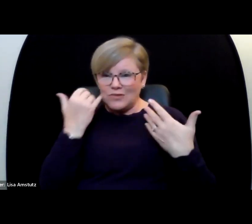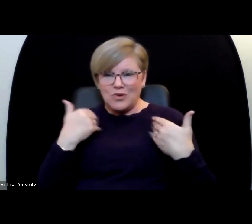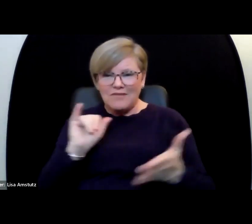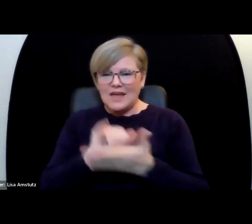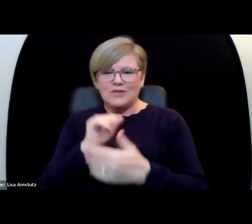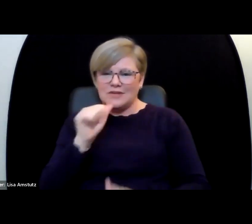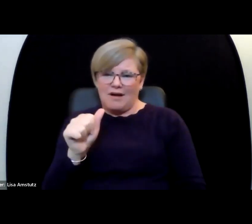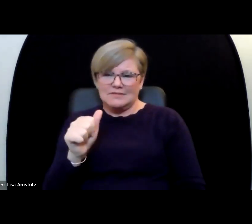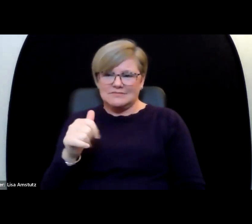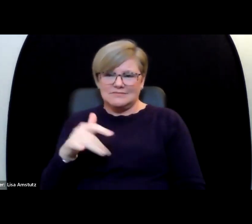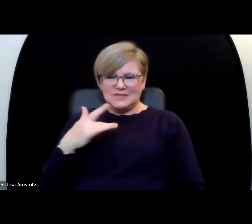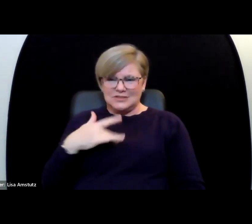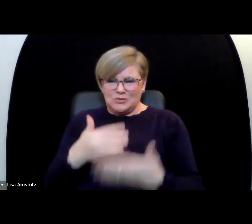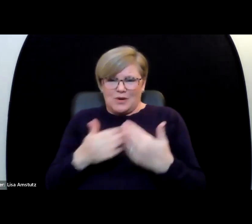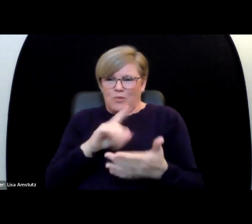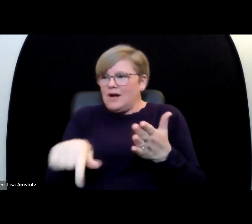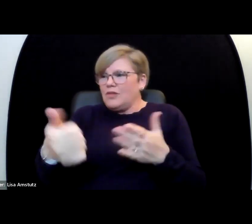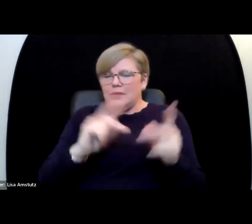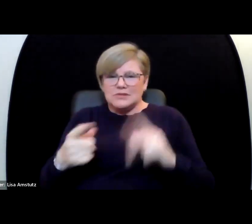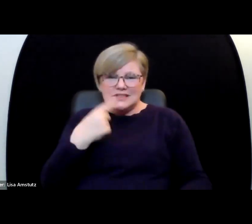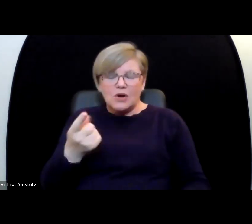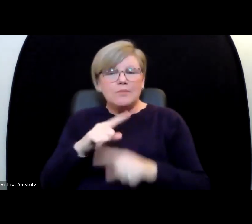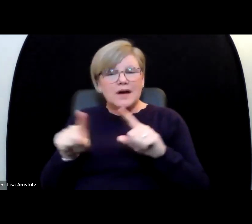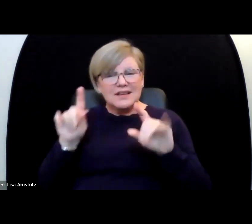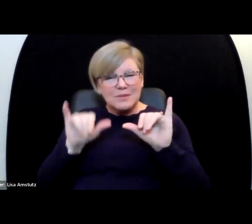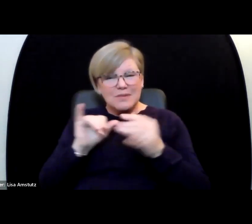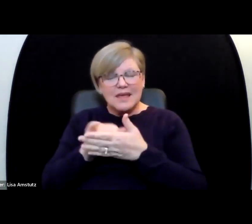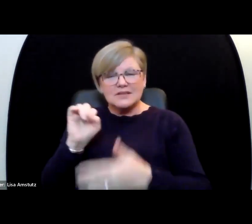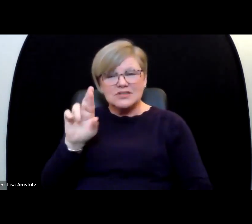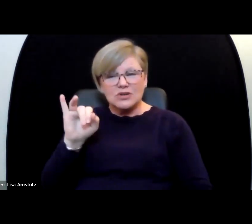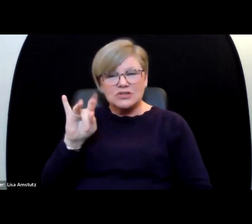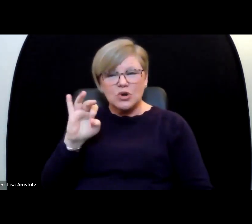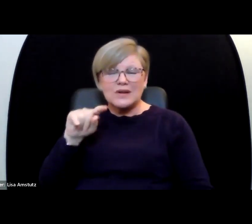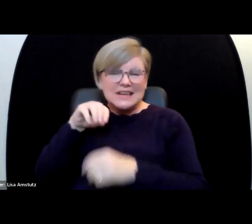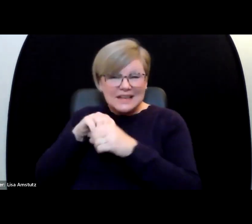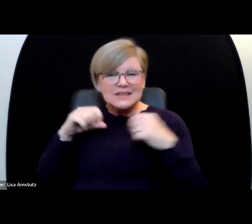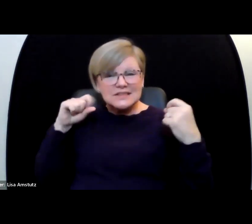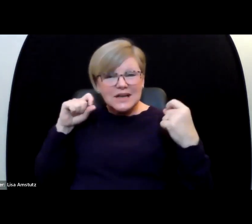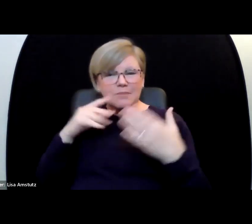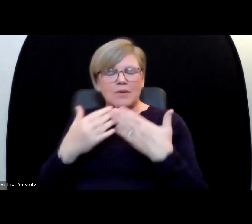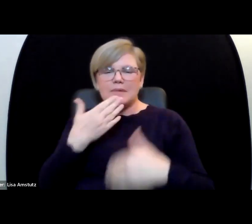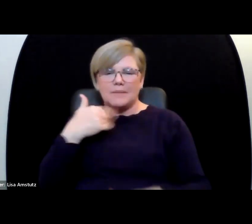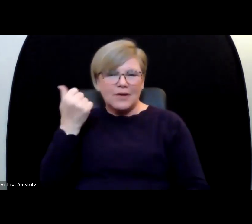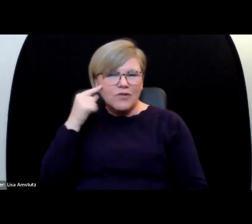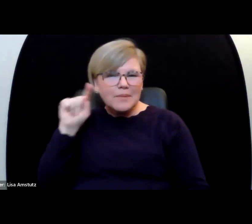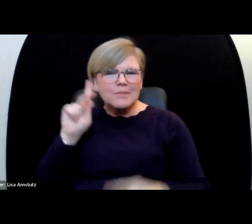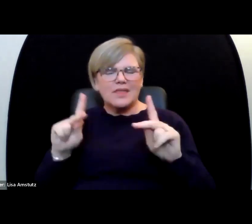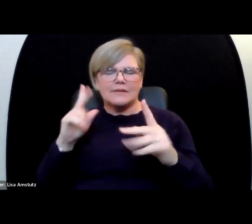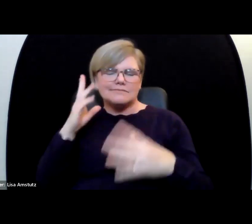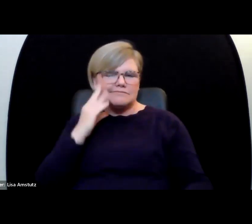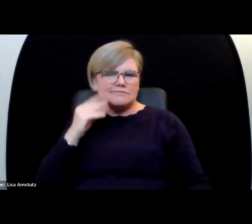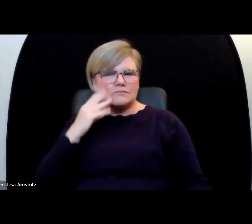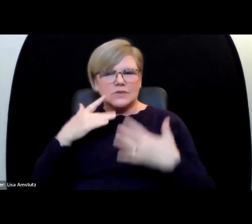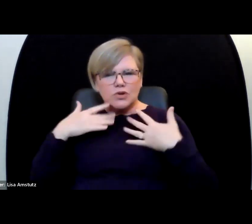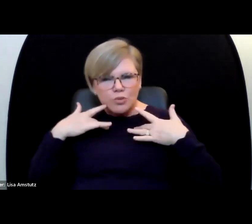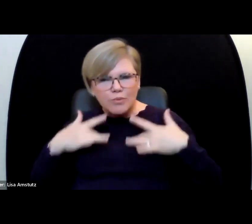So keeping that serotonin down there can be really helpful for someone who may, for instance, struggle with depression. In that regard, cocaine